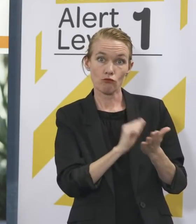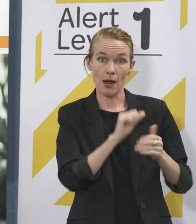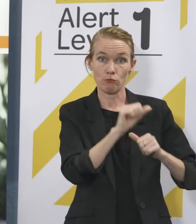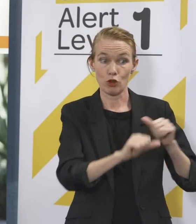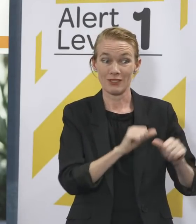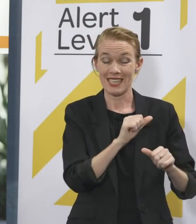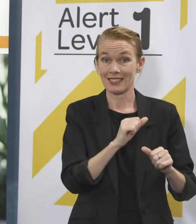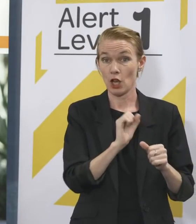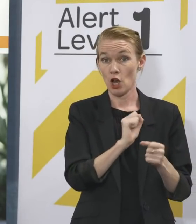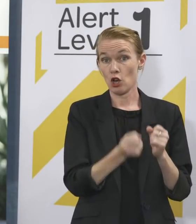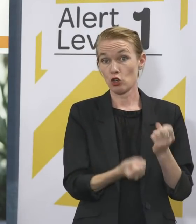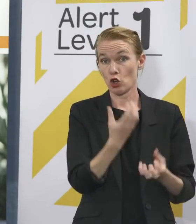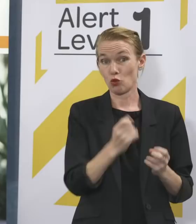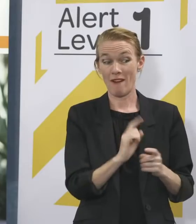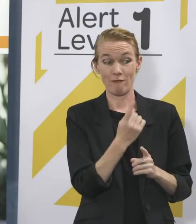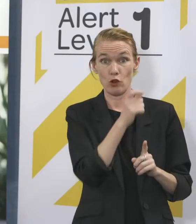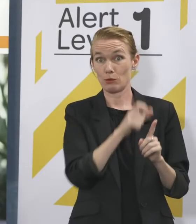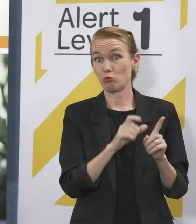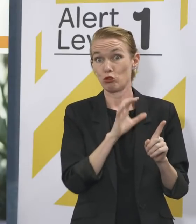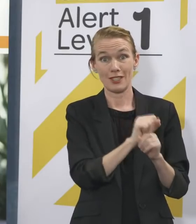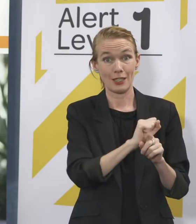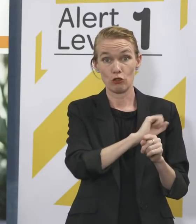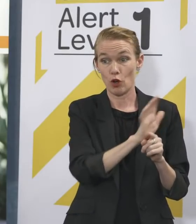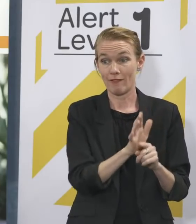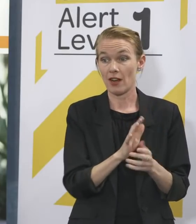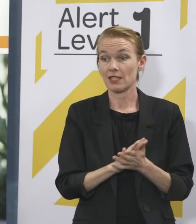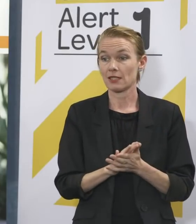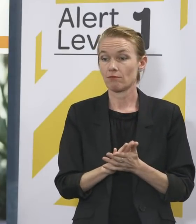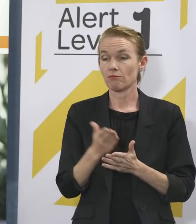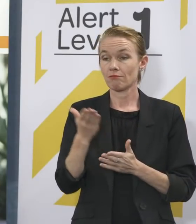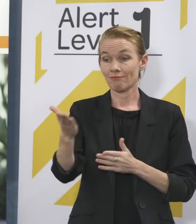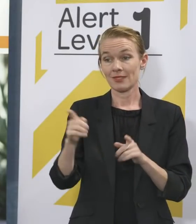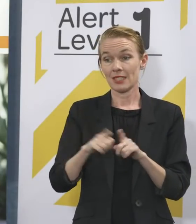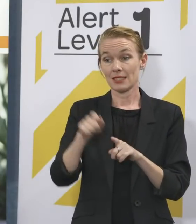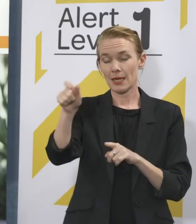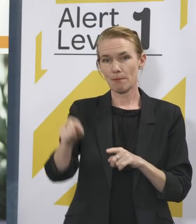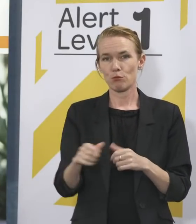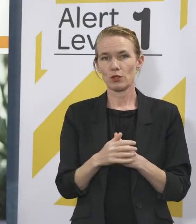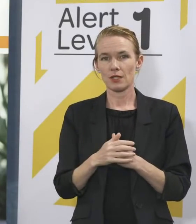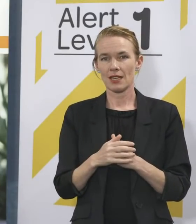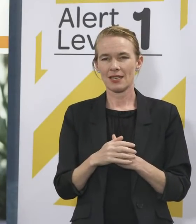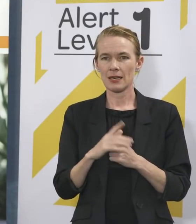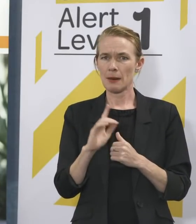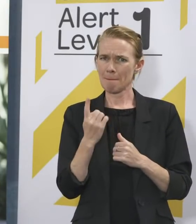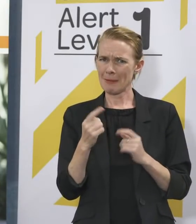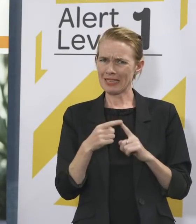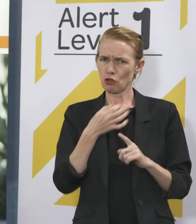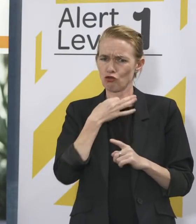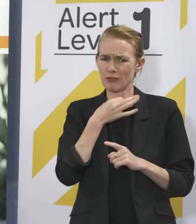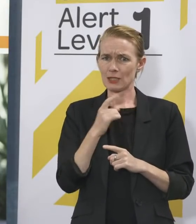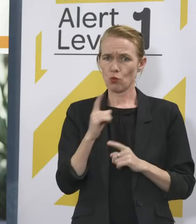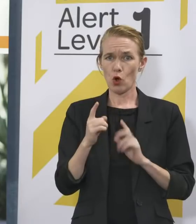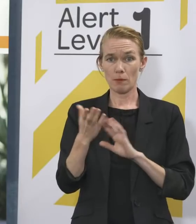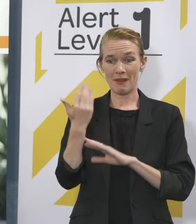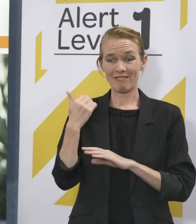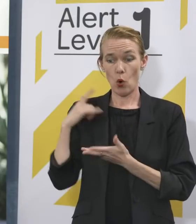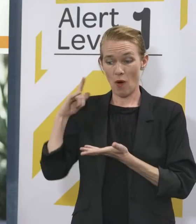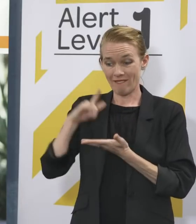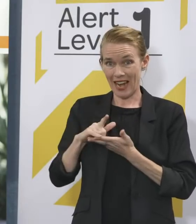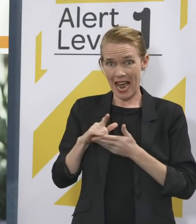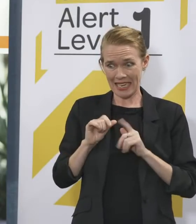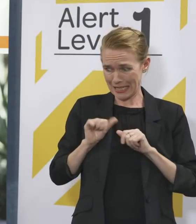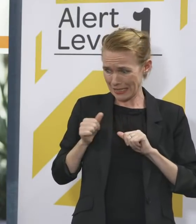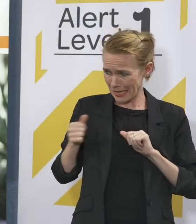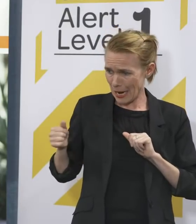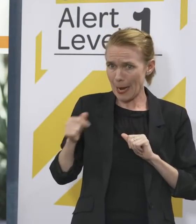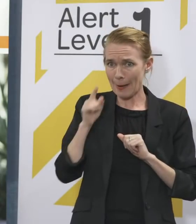you expecting to see more, though, given that they were crammed, taken from a flight with lots of social distancing and masks and crammed into buses right next to each